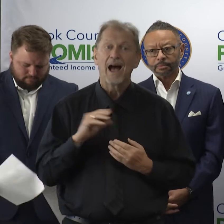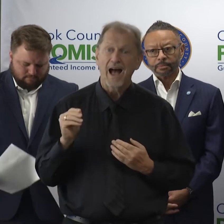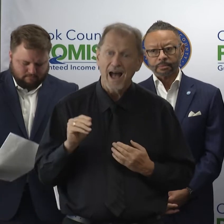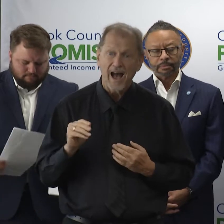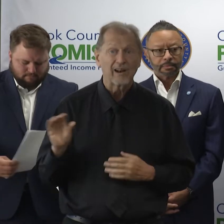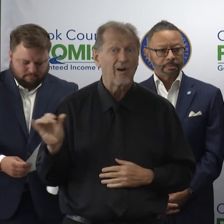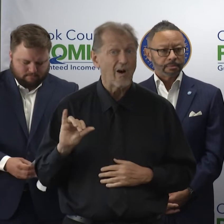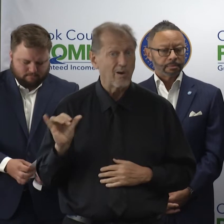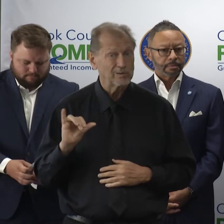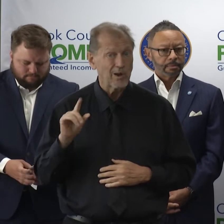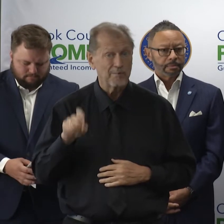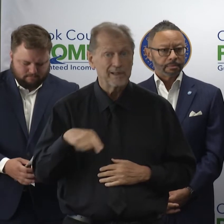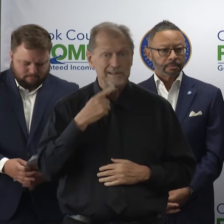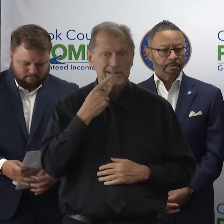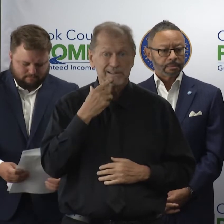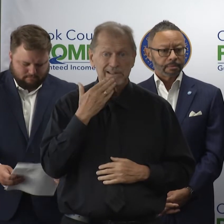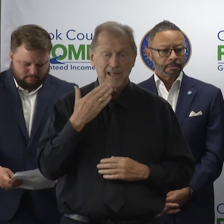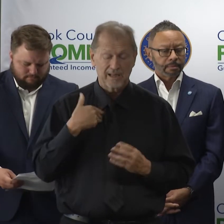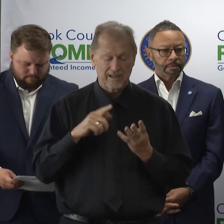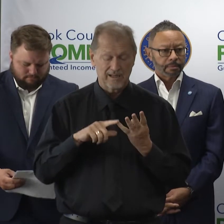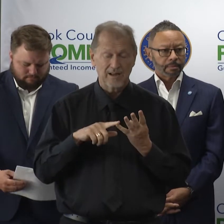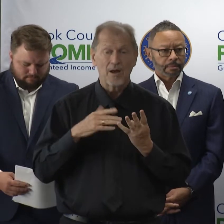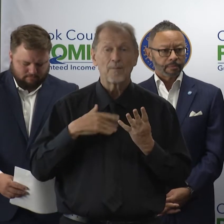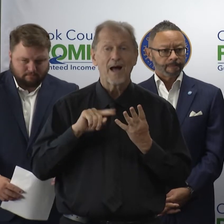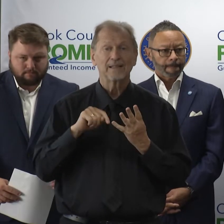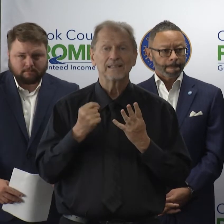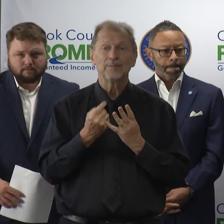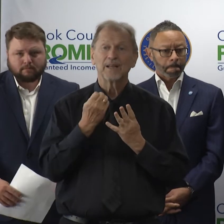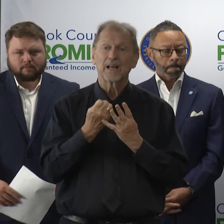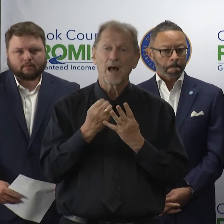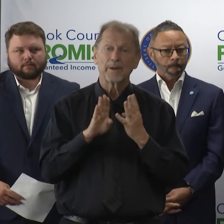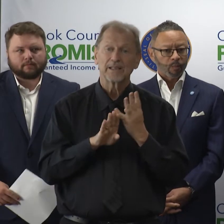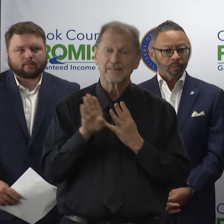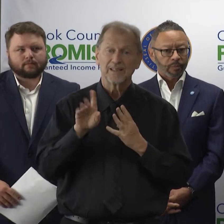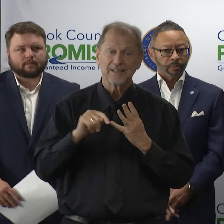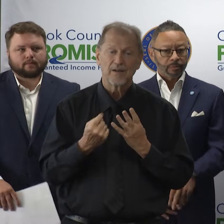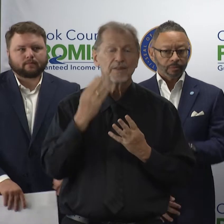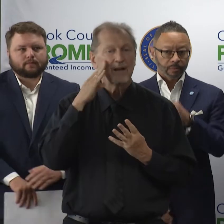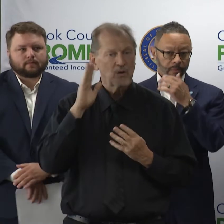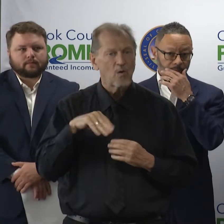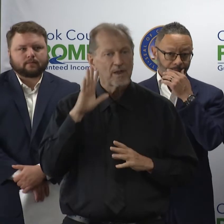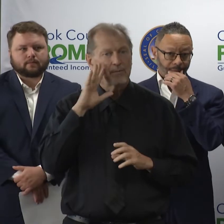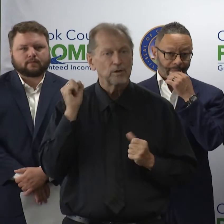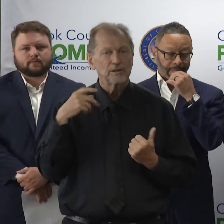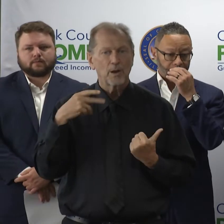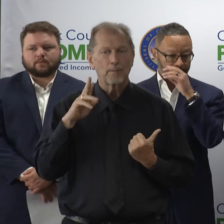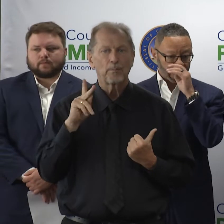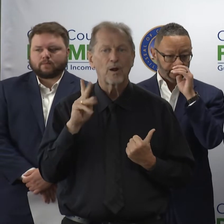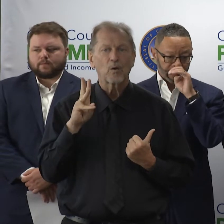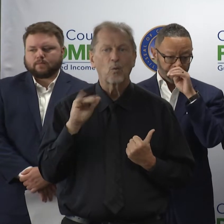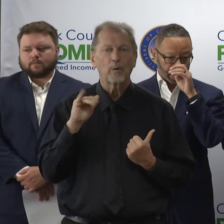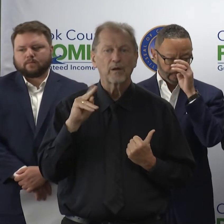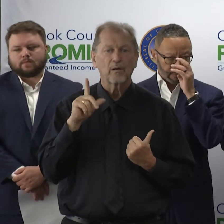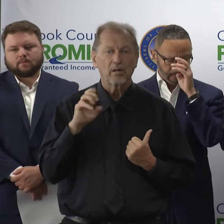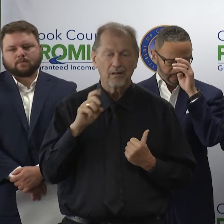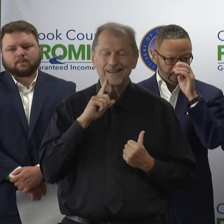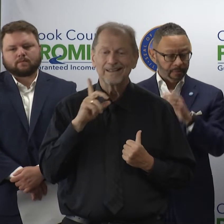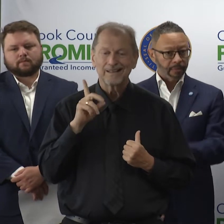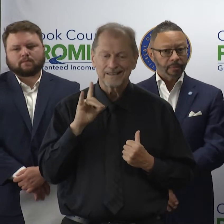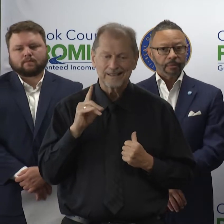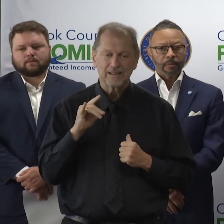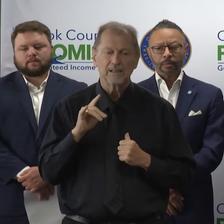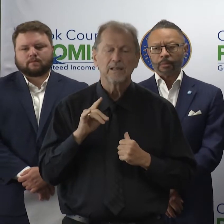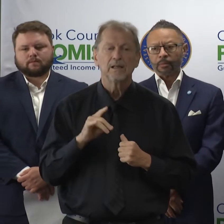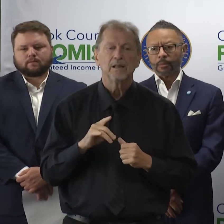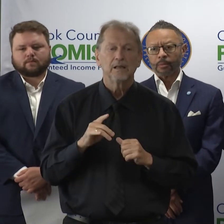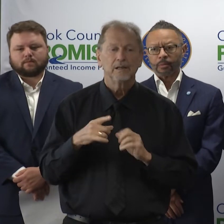also want to thank my team at the Bureau of Economic Development. I know that President Preckwinkle highlighted Pete